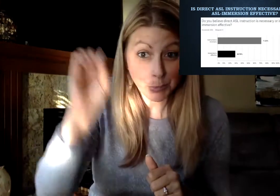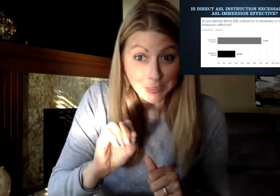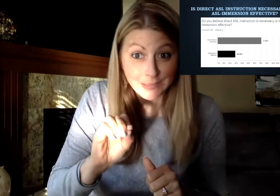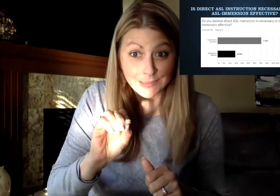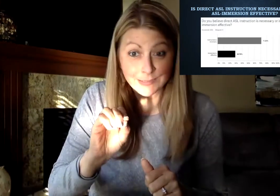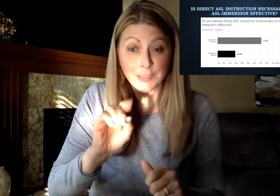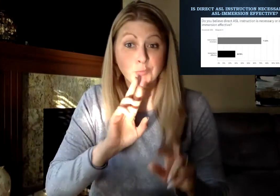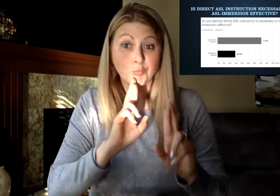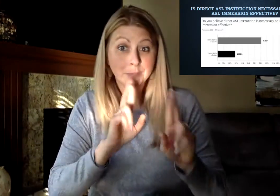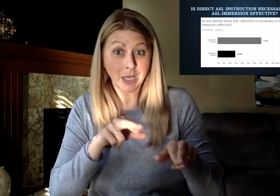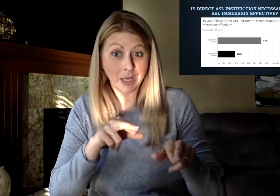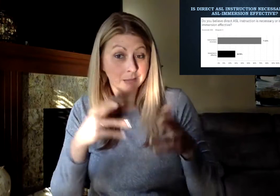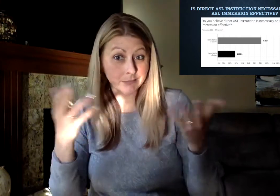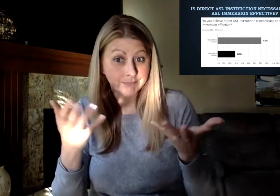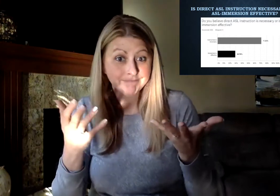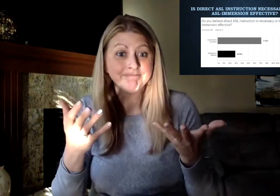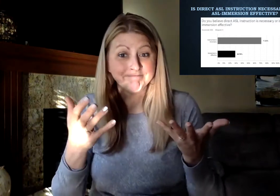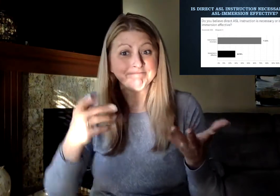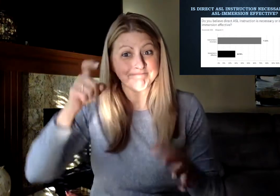said, 71% responded, what?